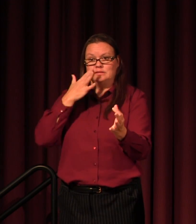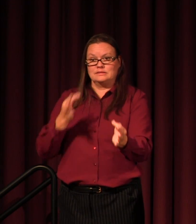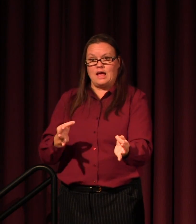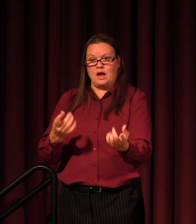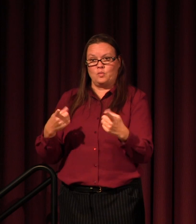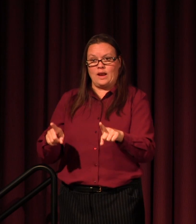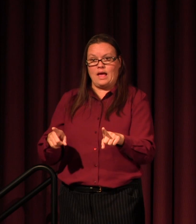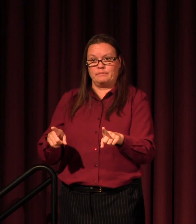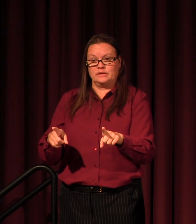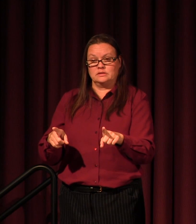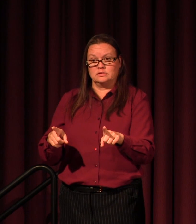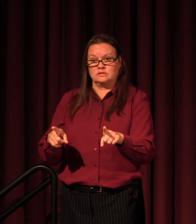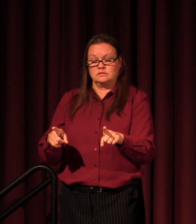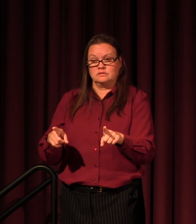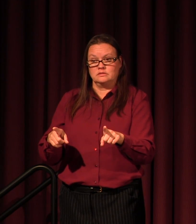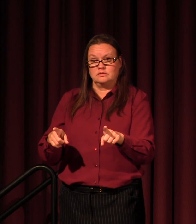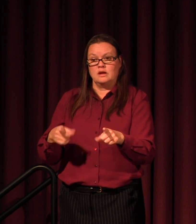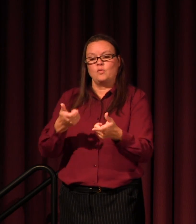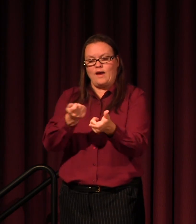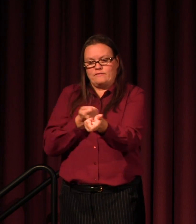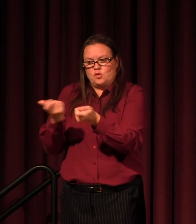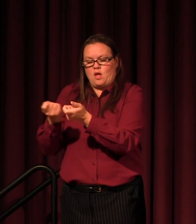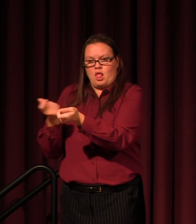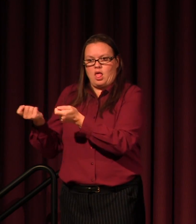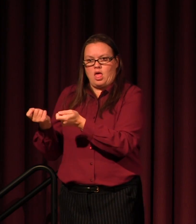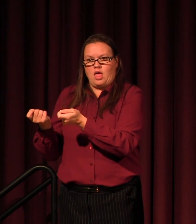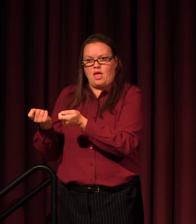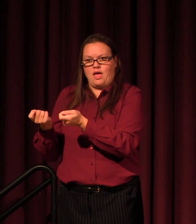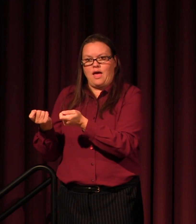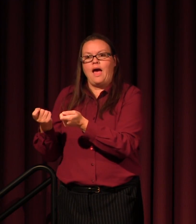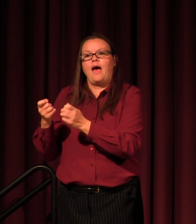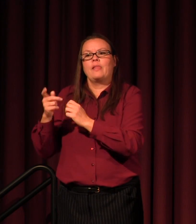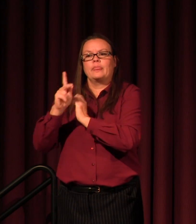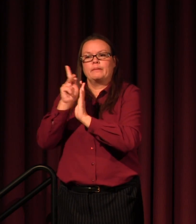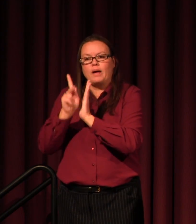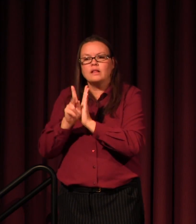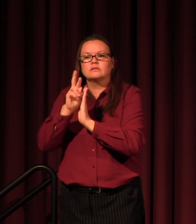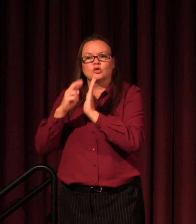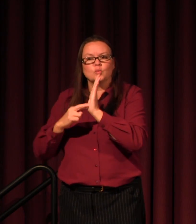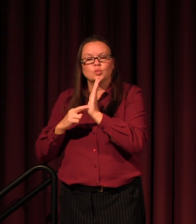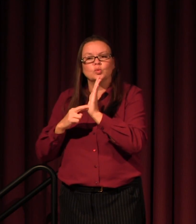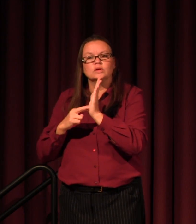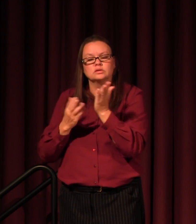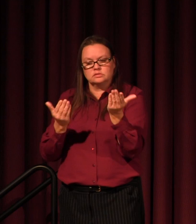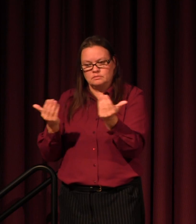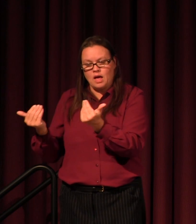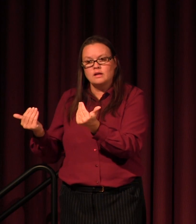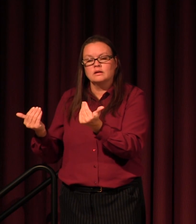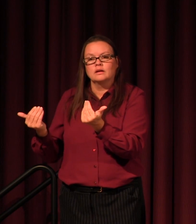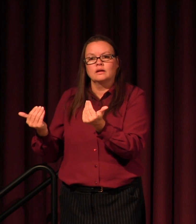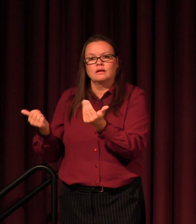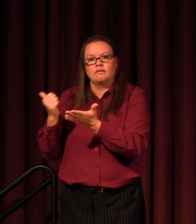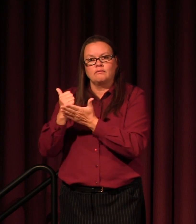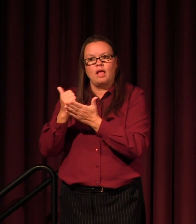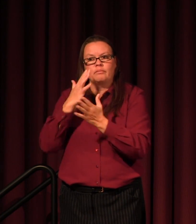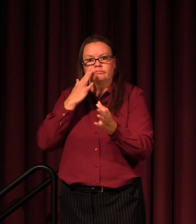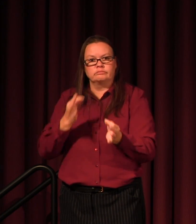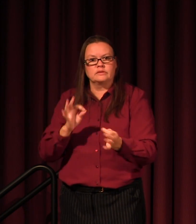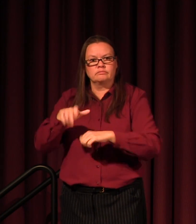structural level. And that's a role, again, in the inner circle, that we can create opportunities to make sure that that happens.